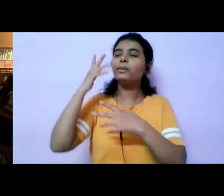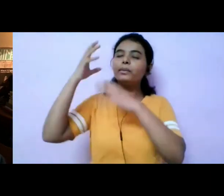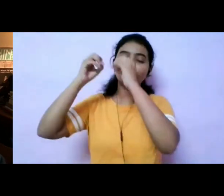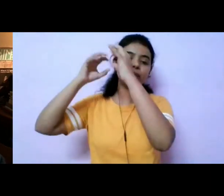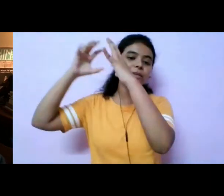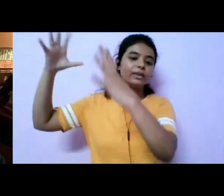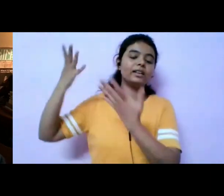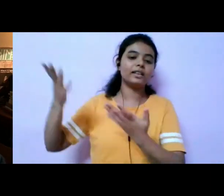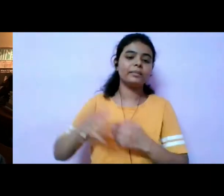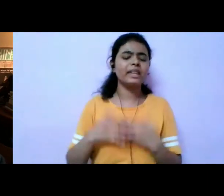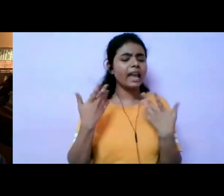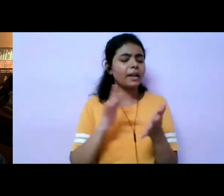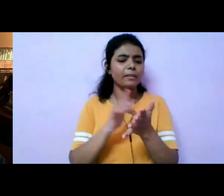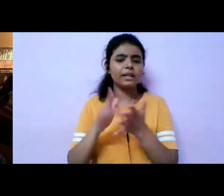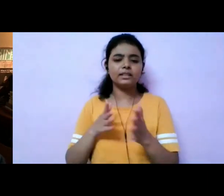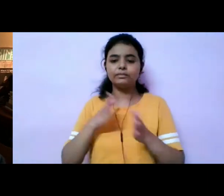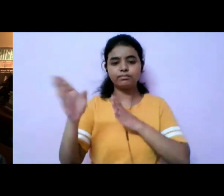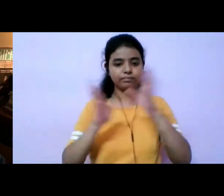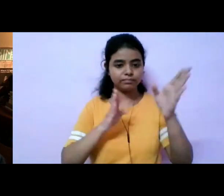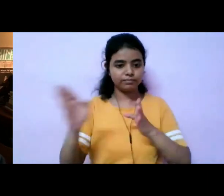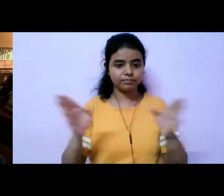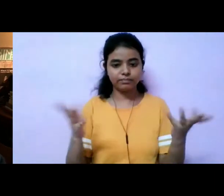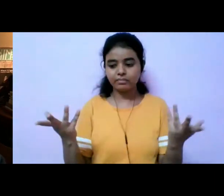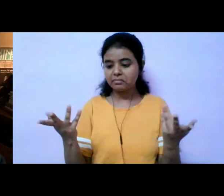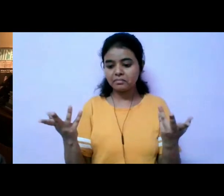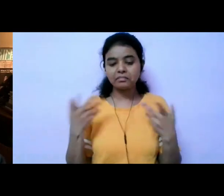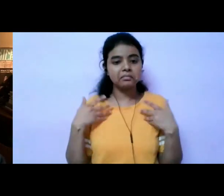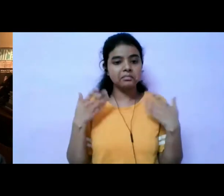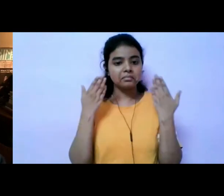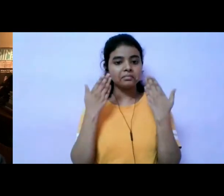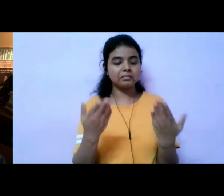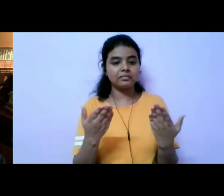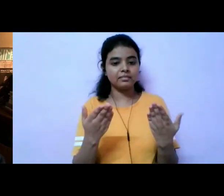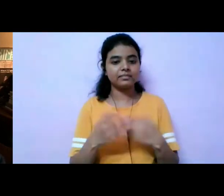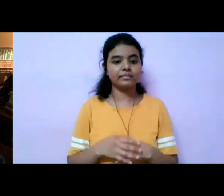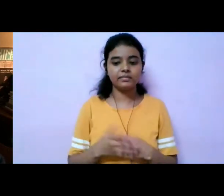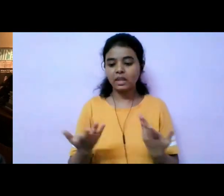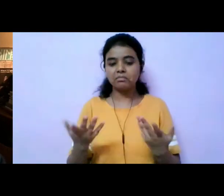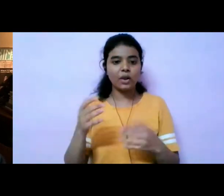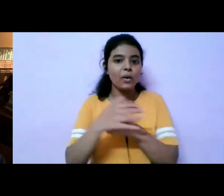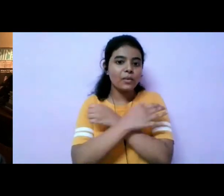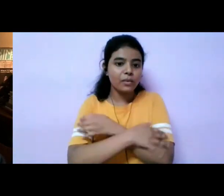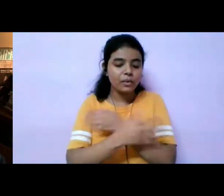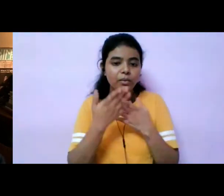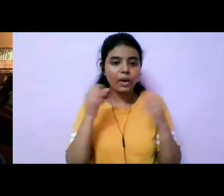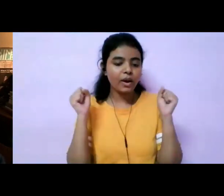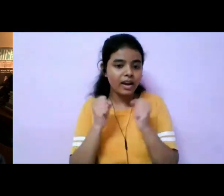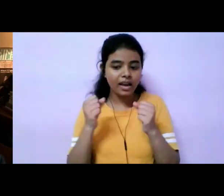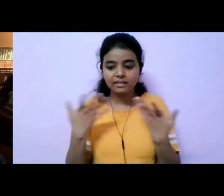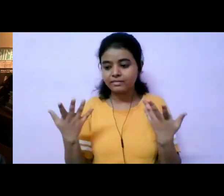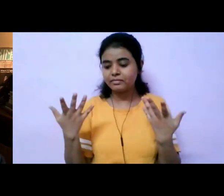Where I go is of considerable doubt. Winter,